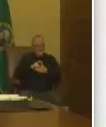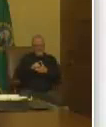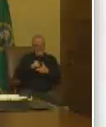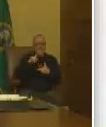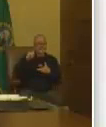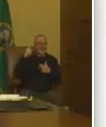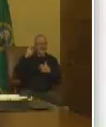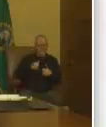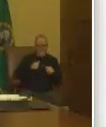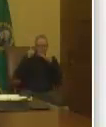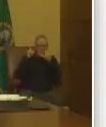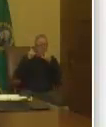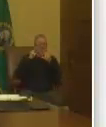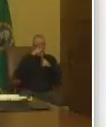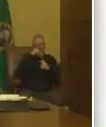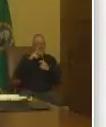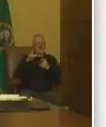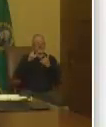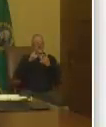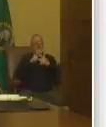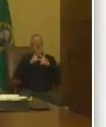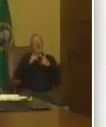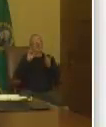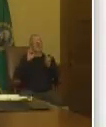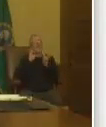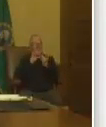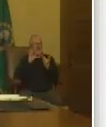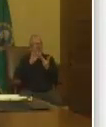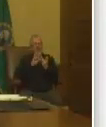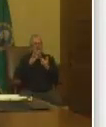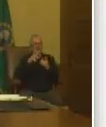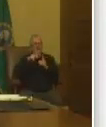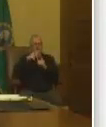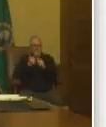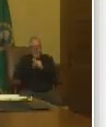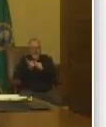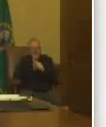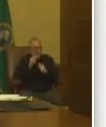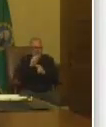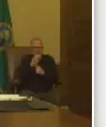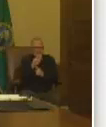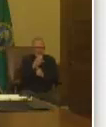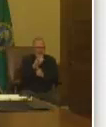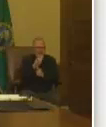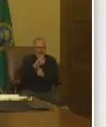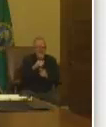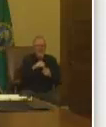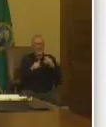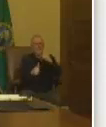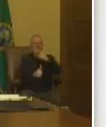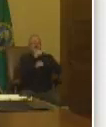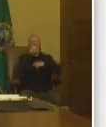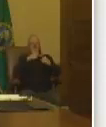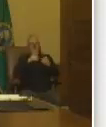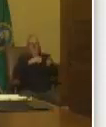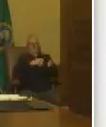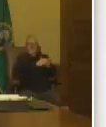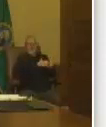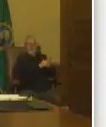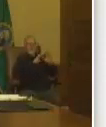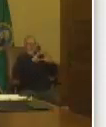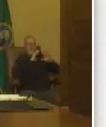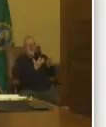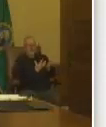vulnerable populations, and fifth, the status of our healthcare system and its ability to respond to the pandemic and its